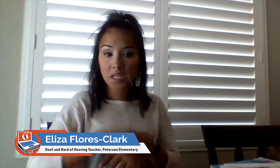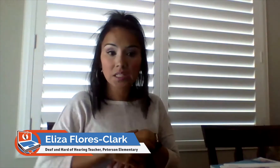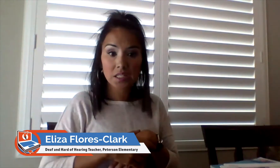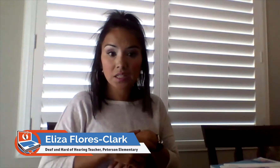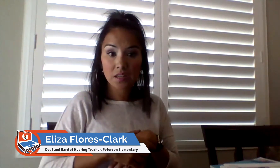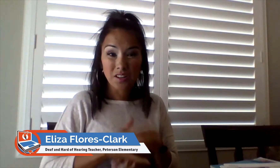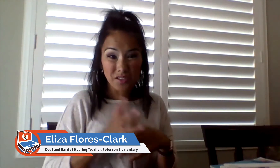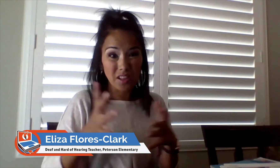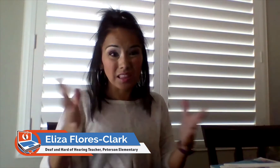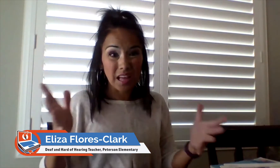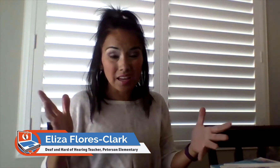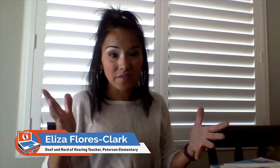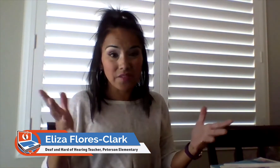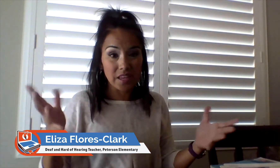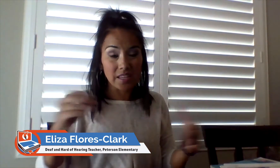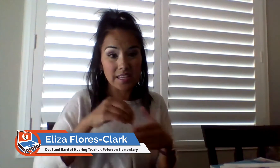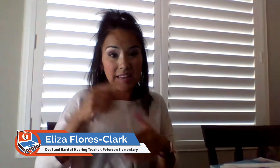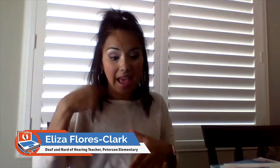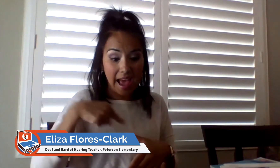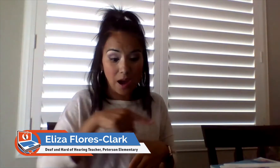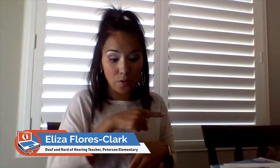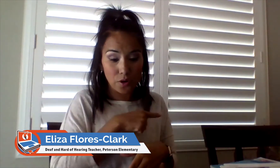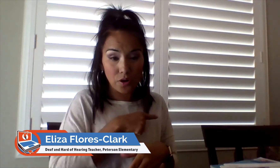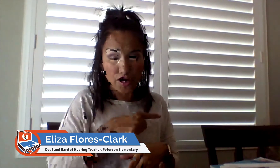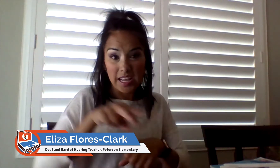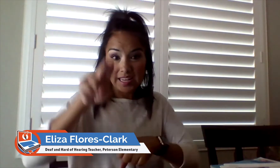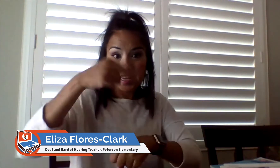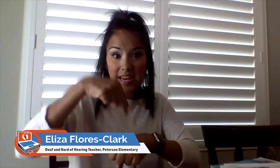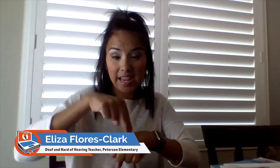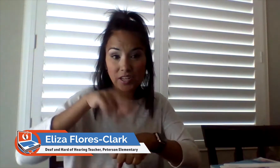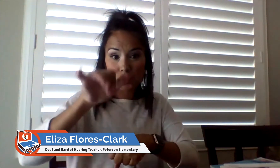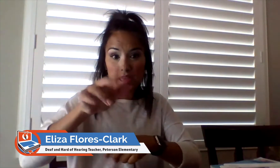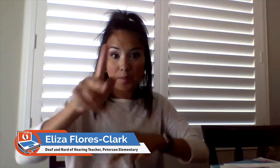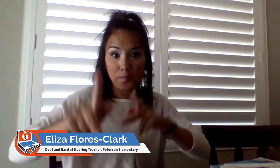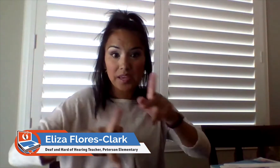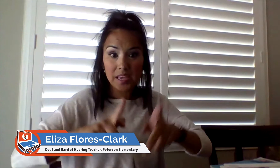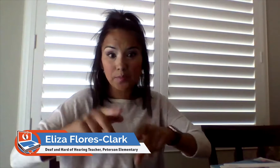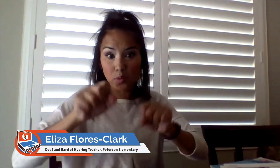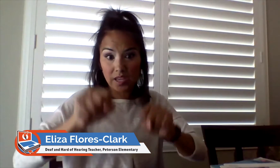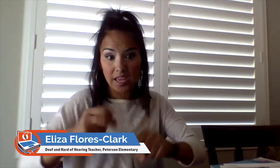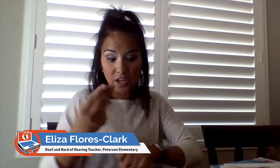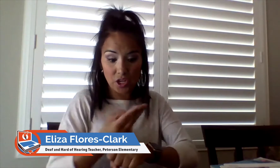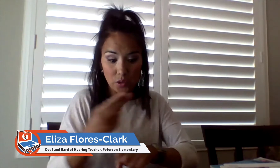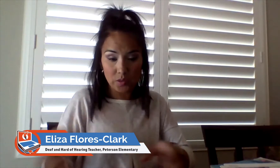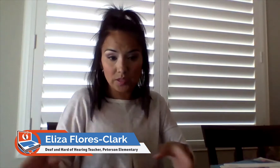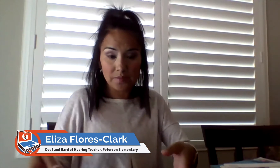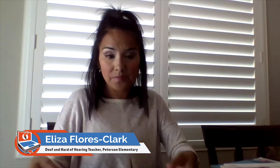trees. It's a lot of things in our nature that people can use.